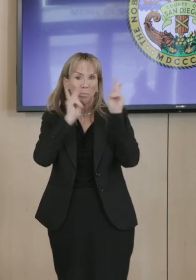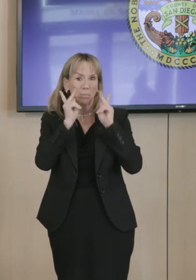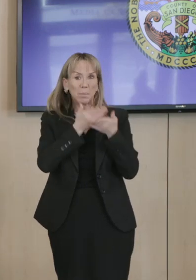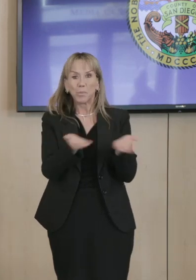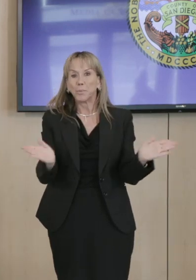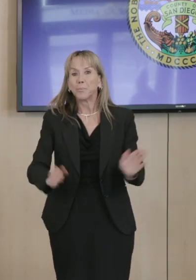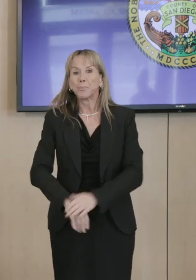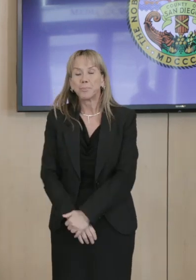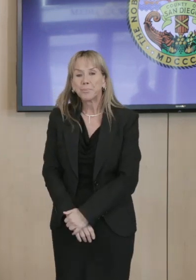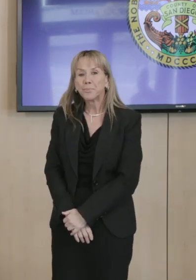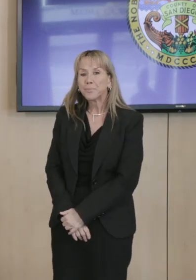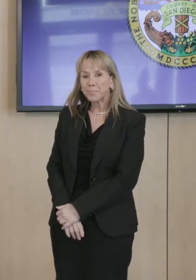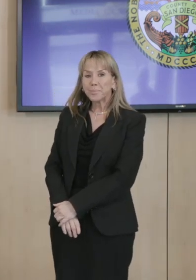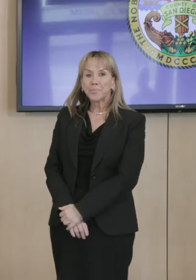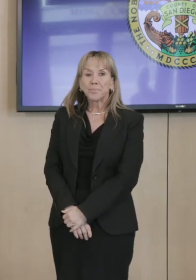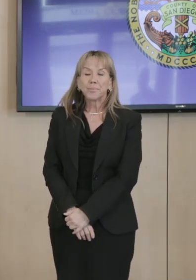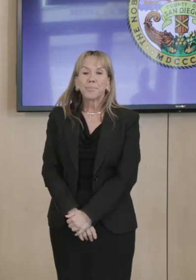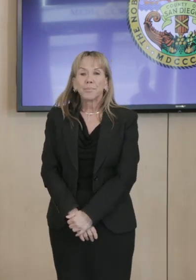population.